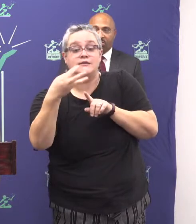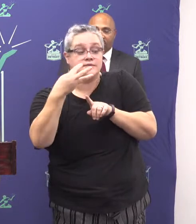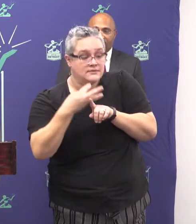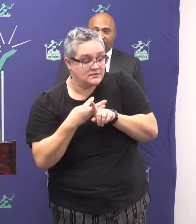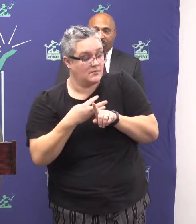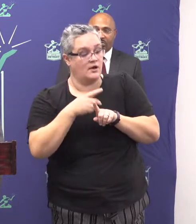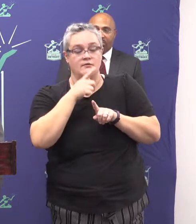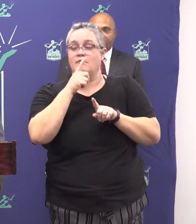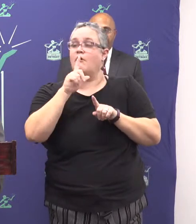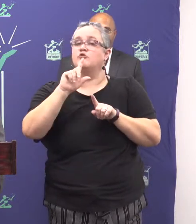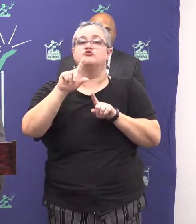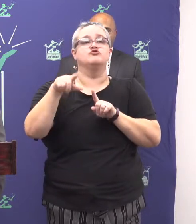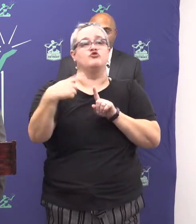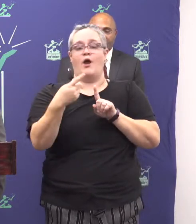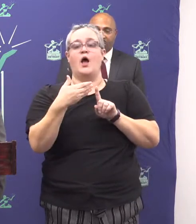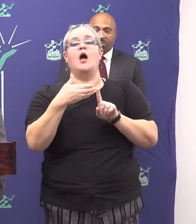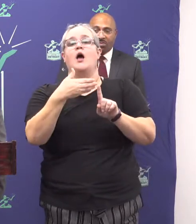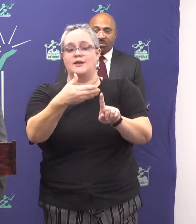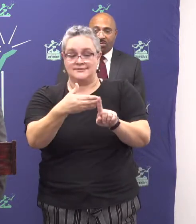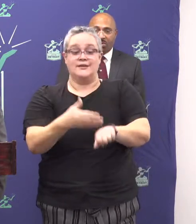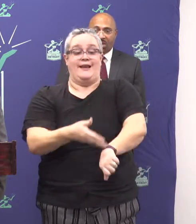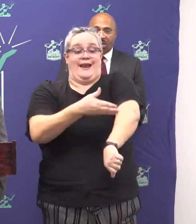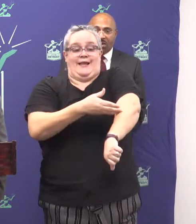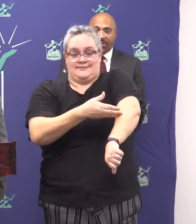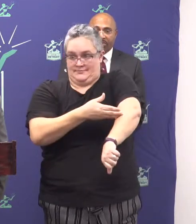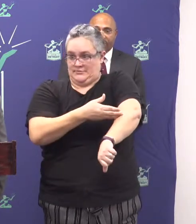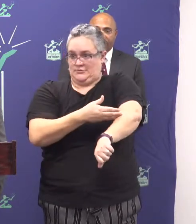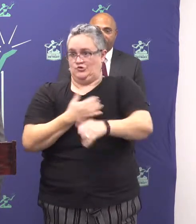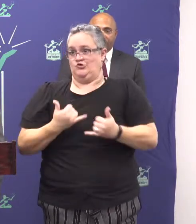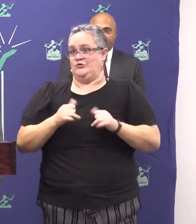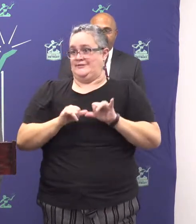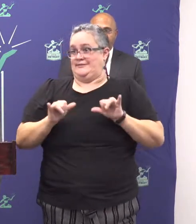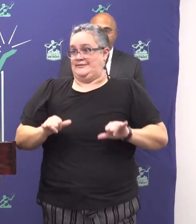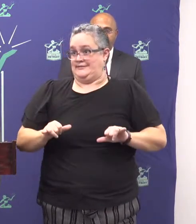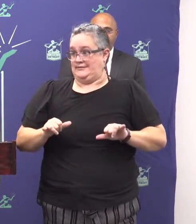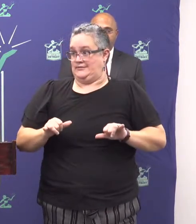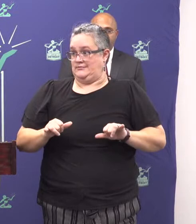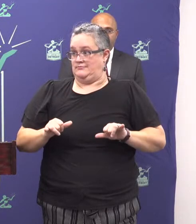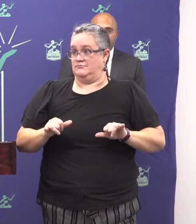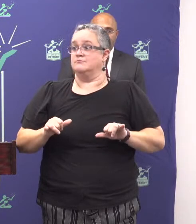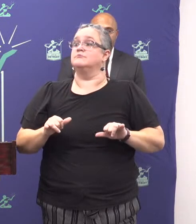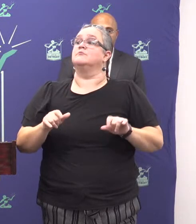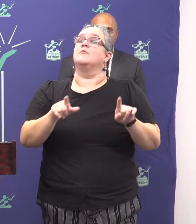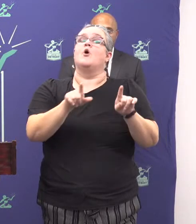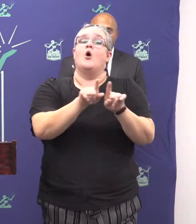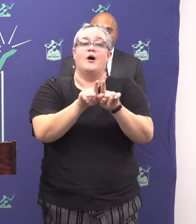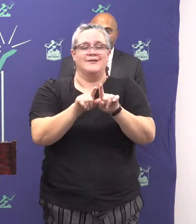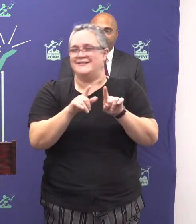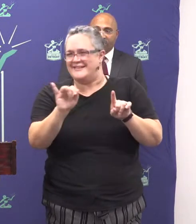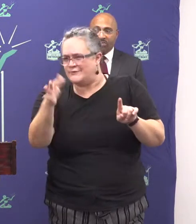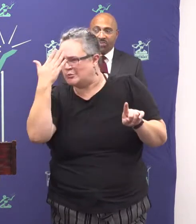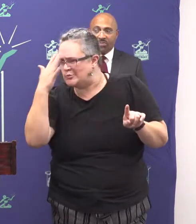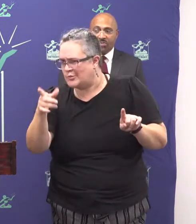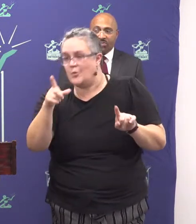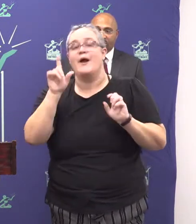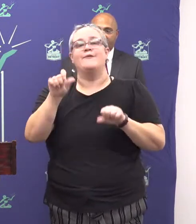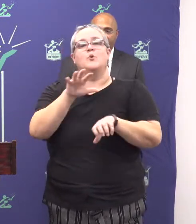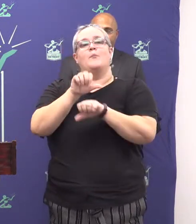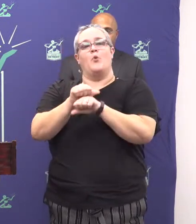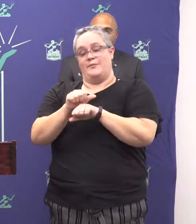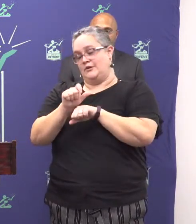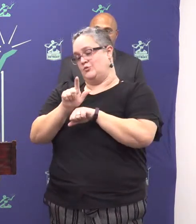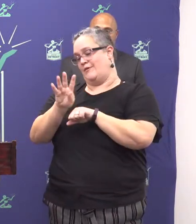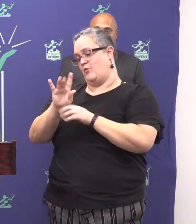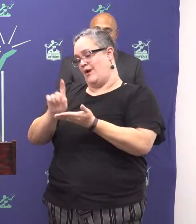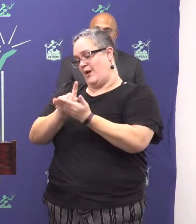an enhancement of the current system, but if you're not familiar with it today, you have to make your appointment 24 hours to 14 days ahead